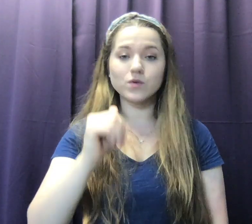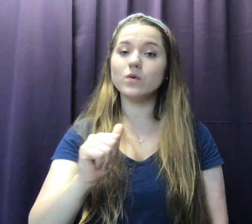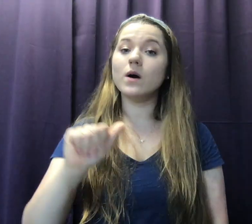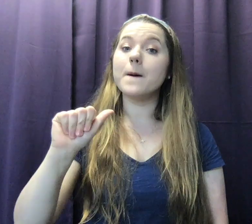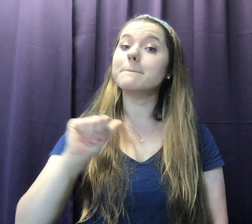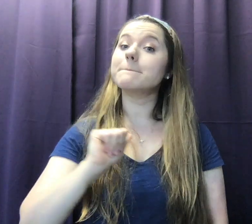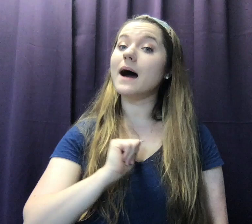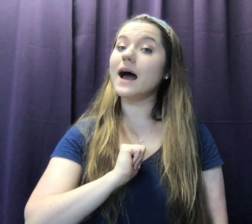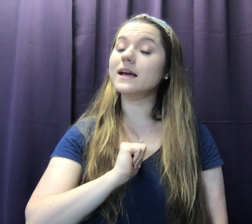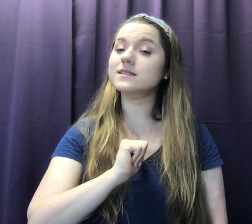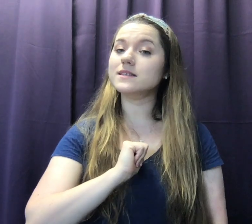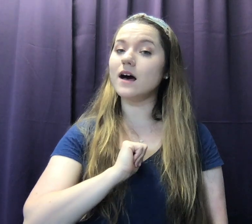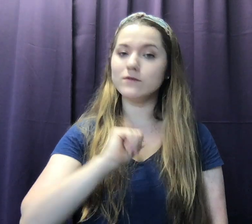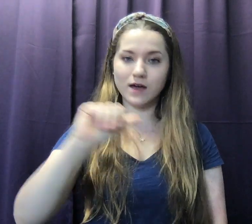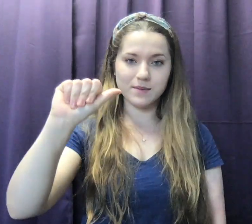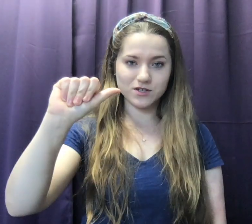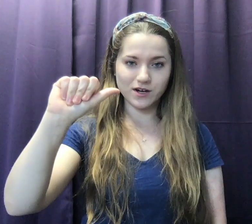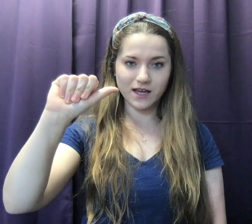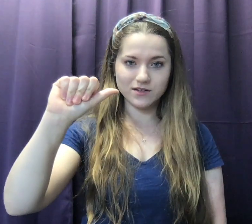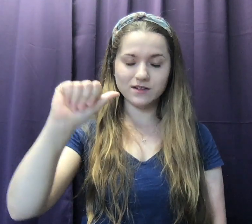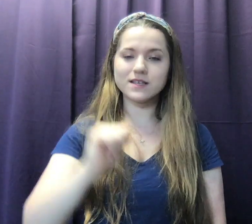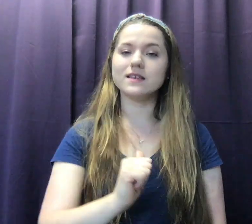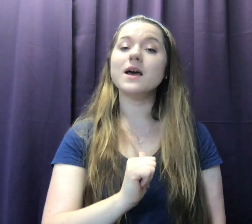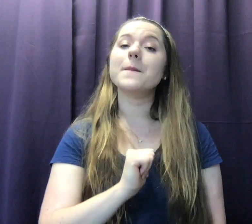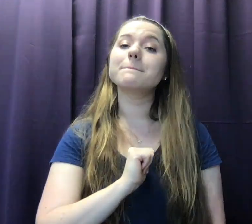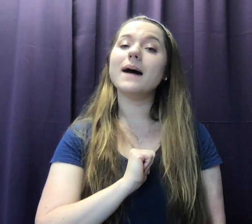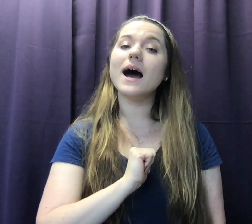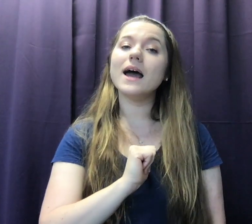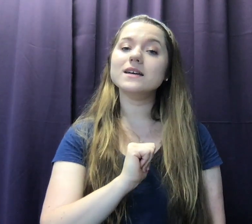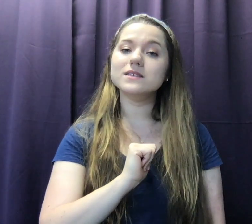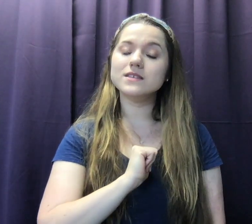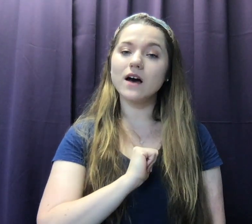to myself, okay, make sure your hand sort of looks like this, myself,